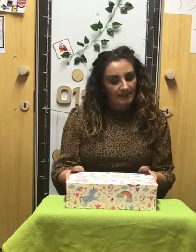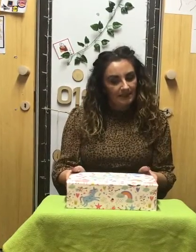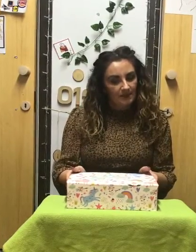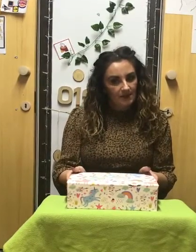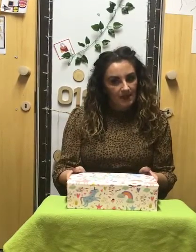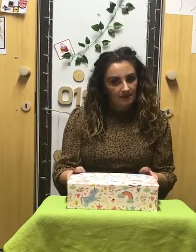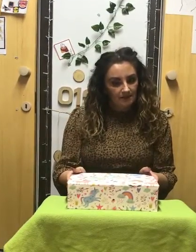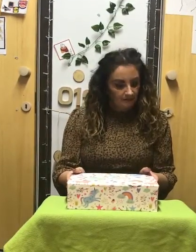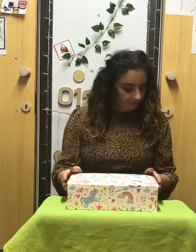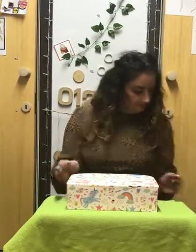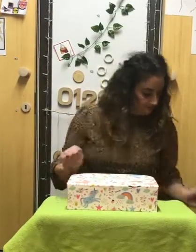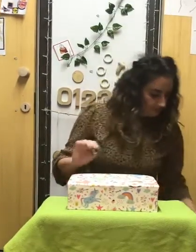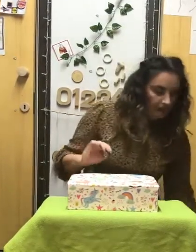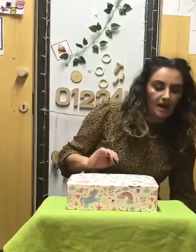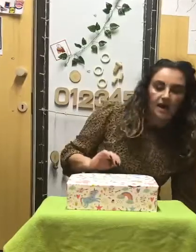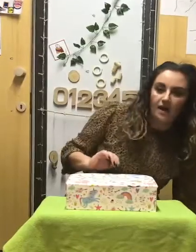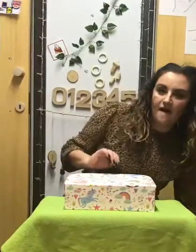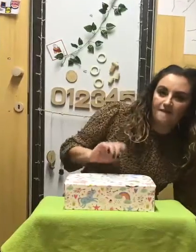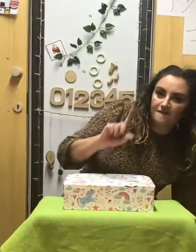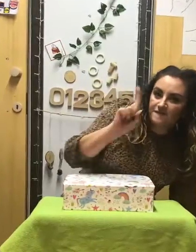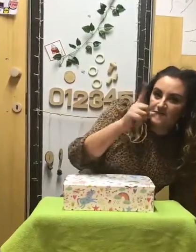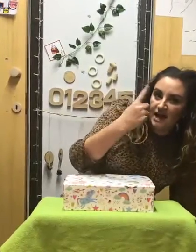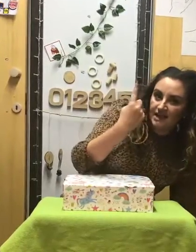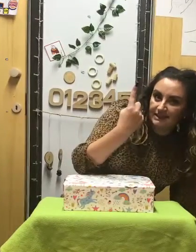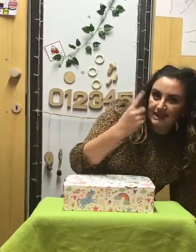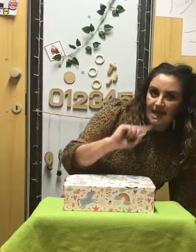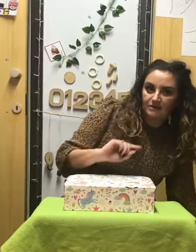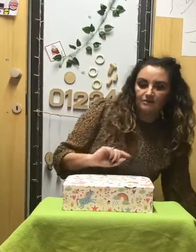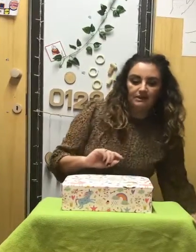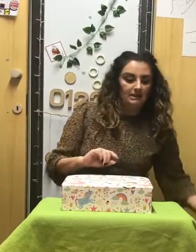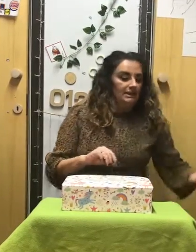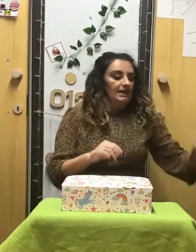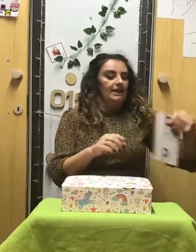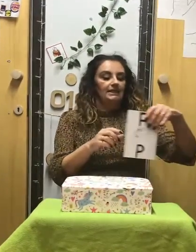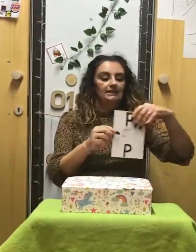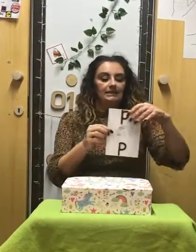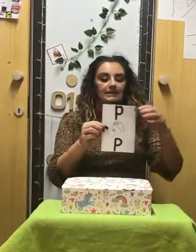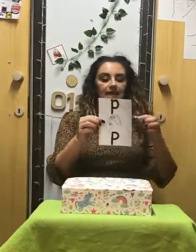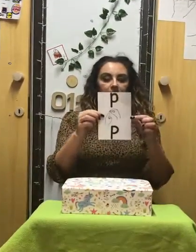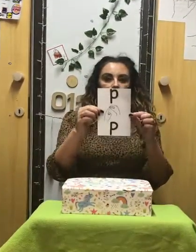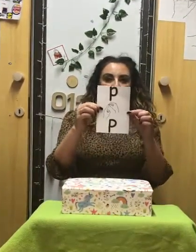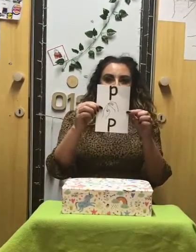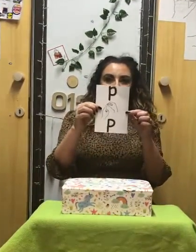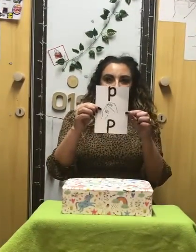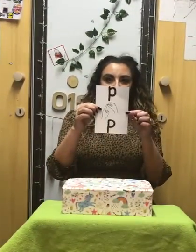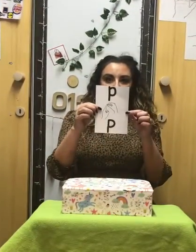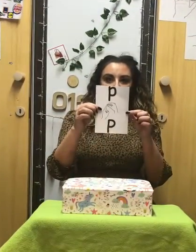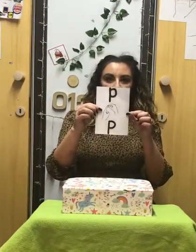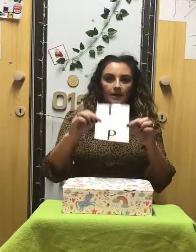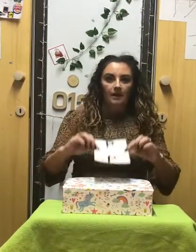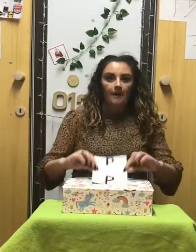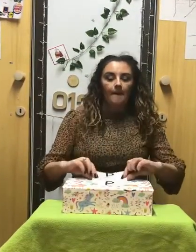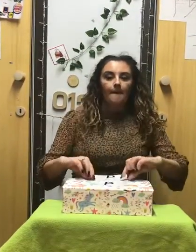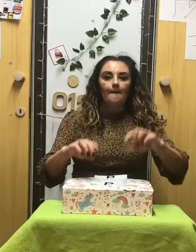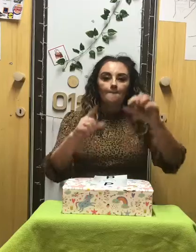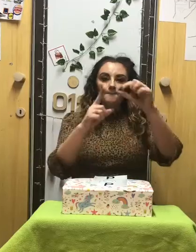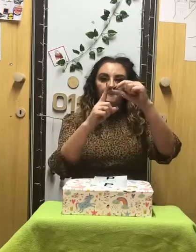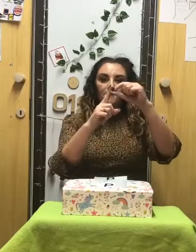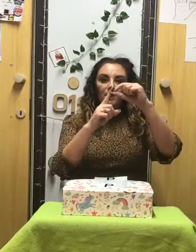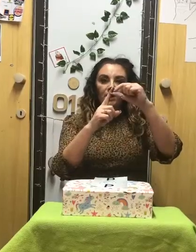what they are? Our first sound is the sound P.